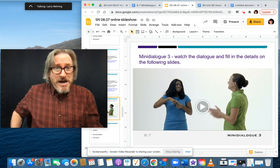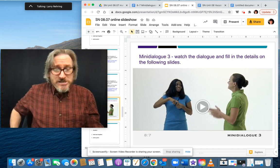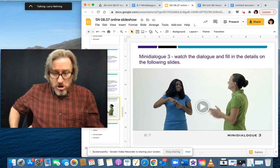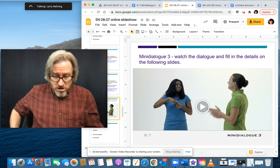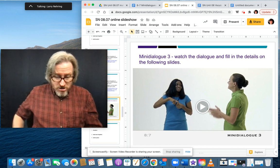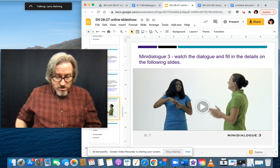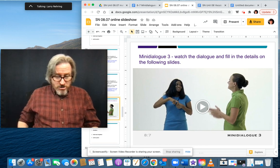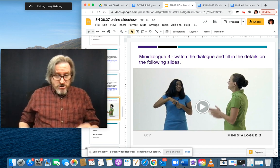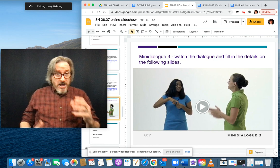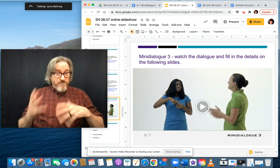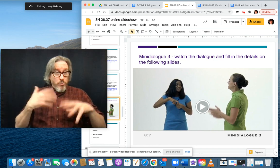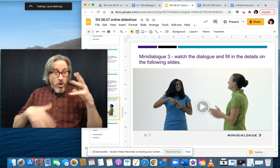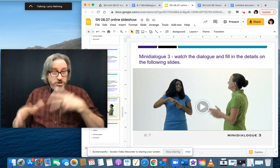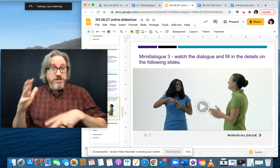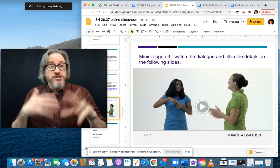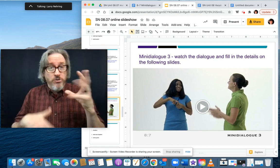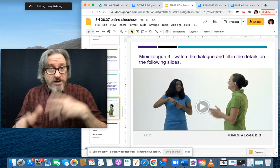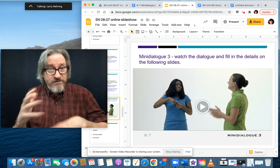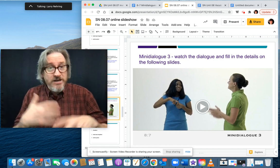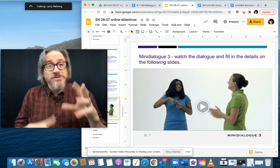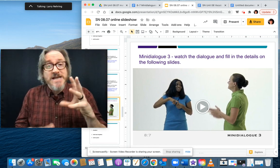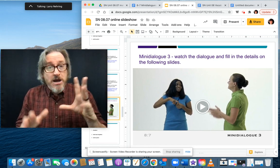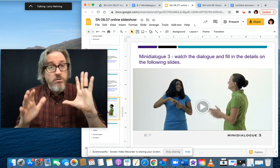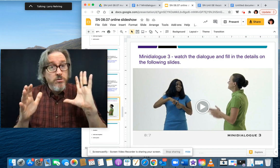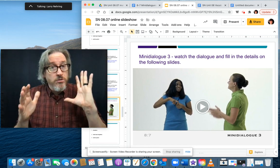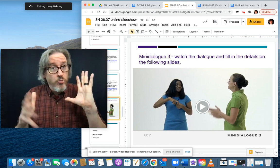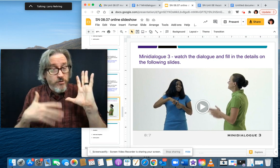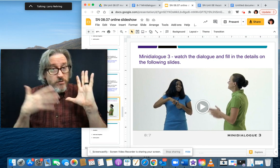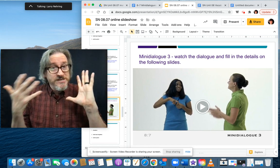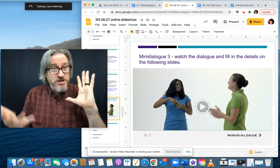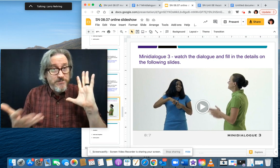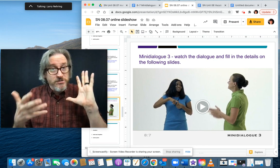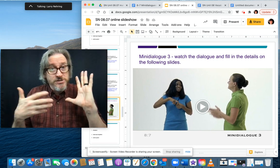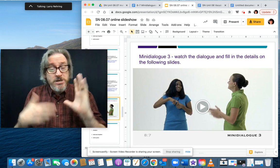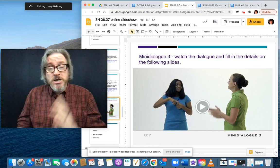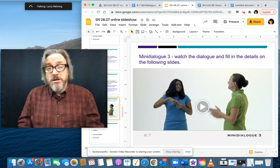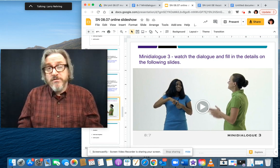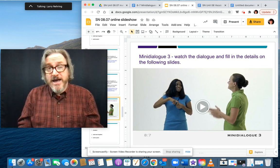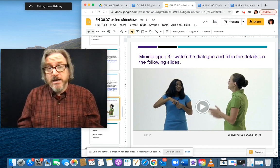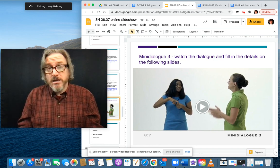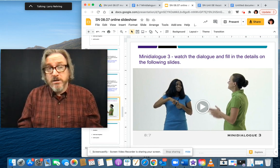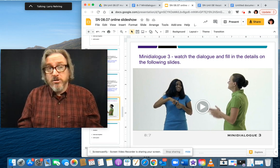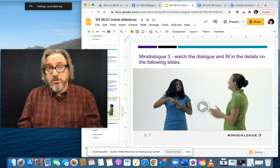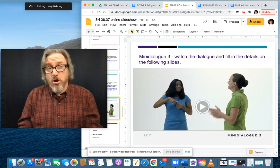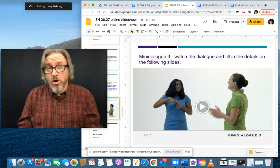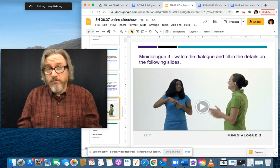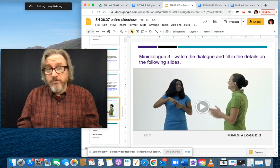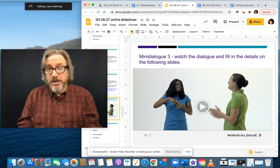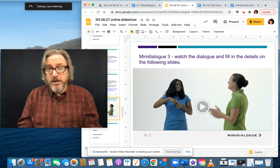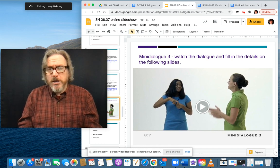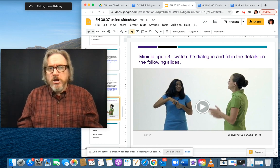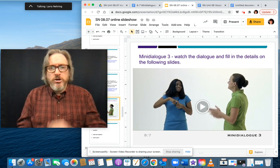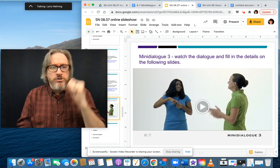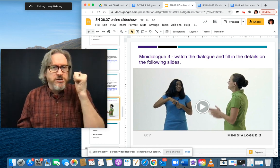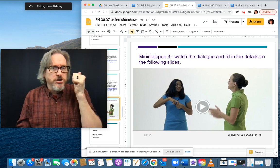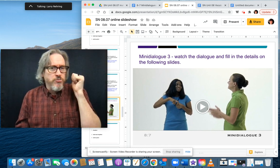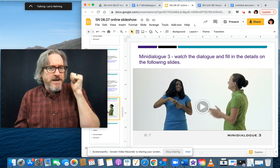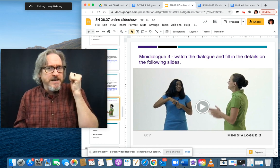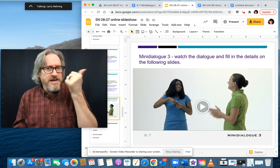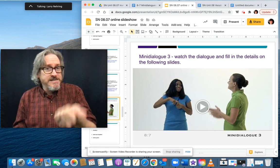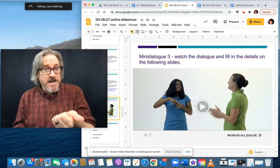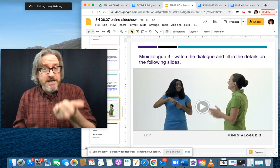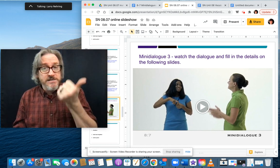you guys have been watching so many videos now with all these chapters that hopefully you're